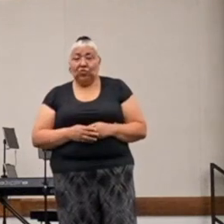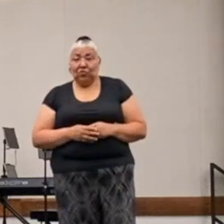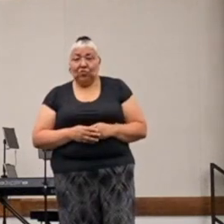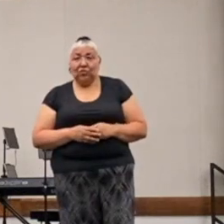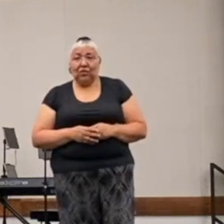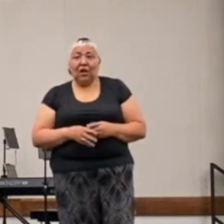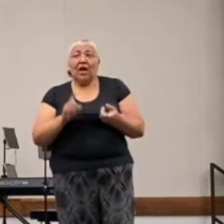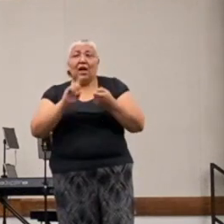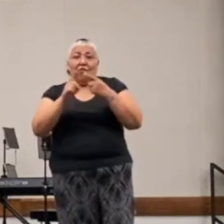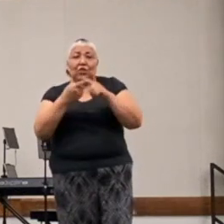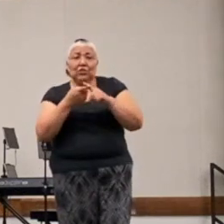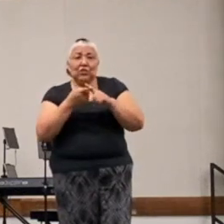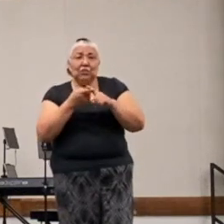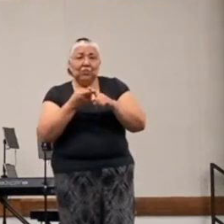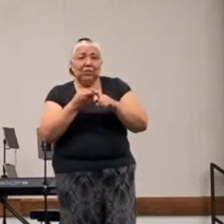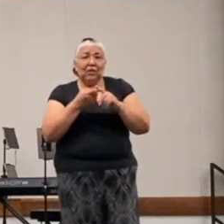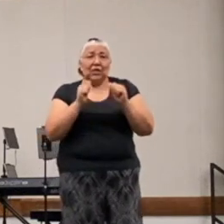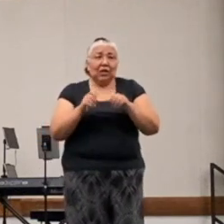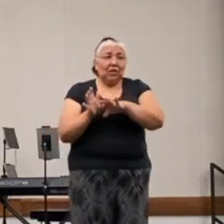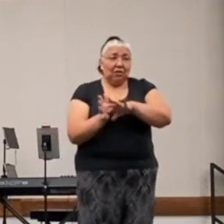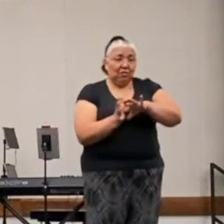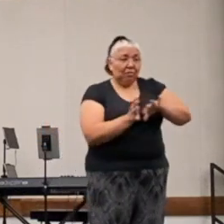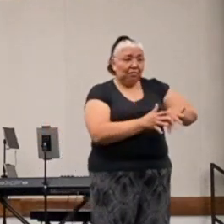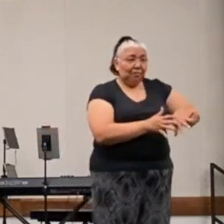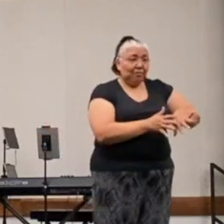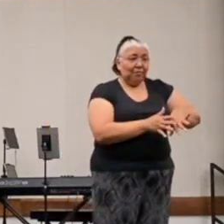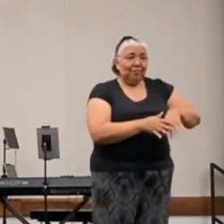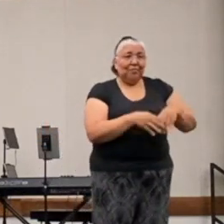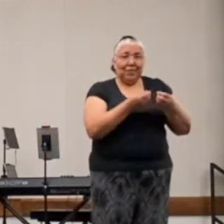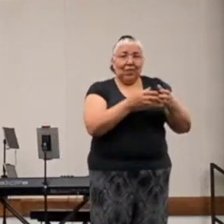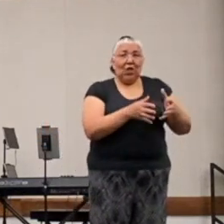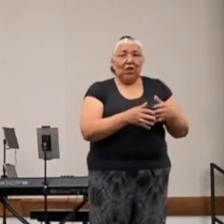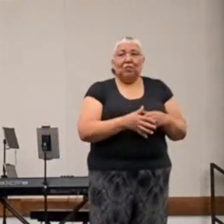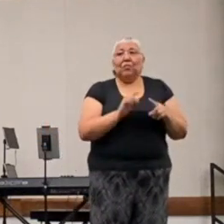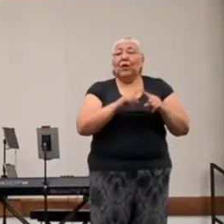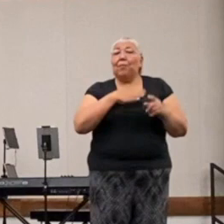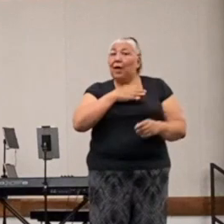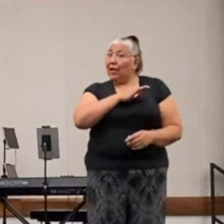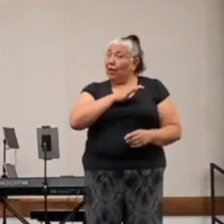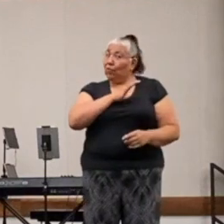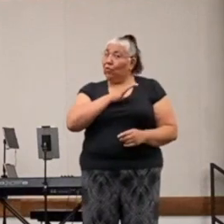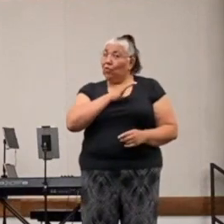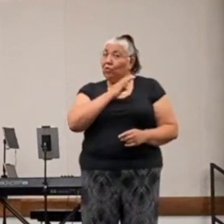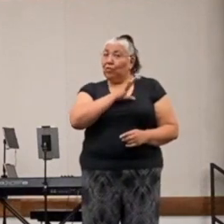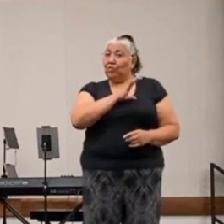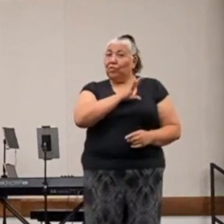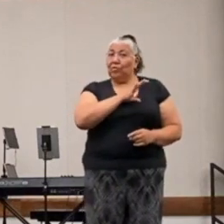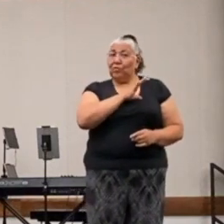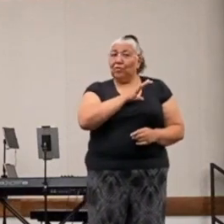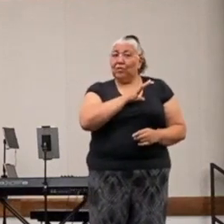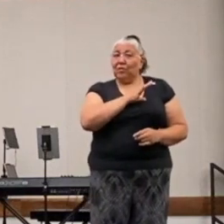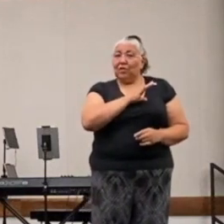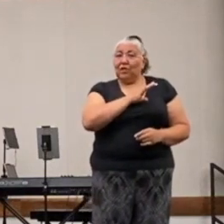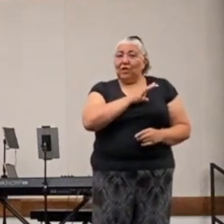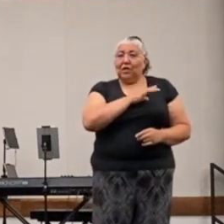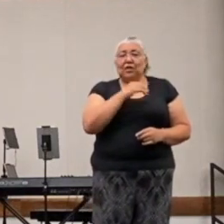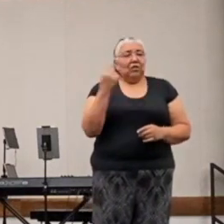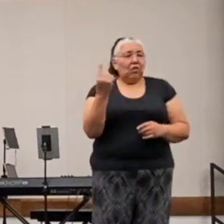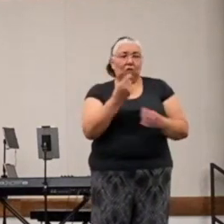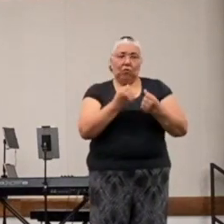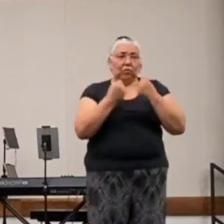And friendships can be lost because I've lost some friends. But my character, it always stands